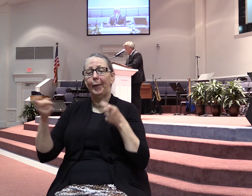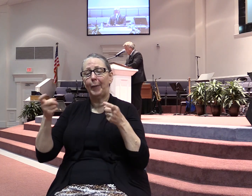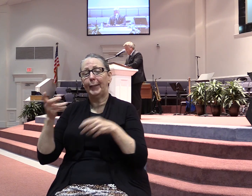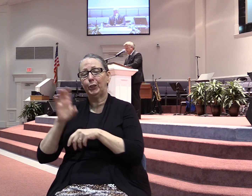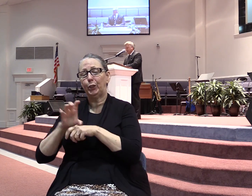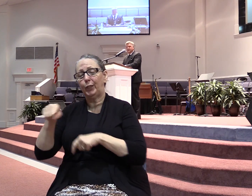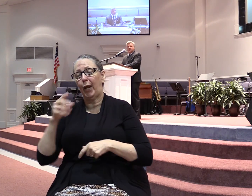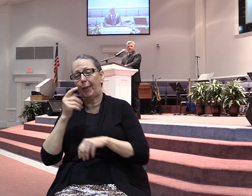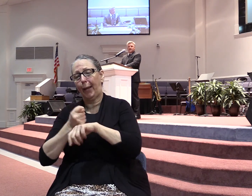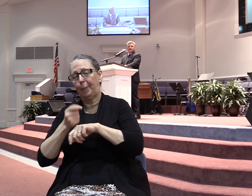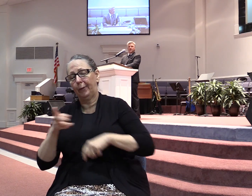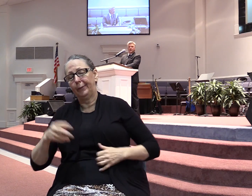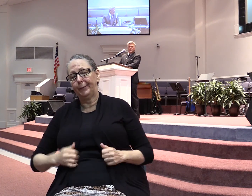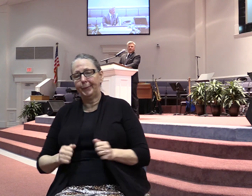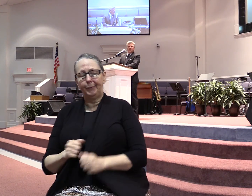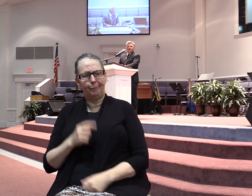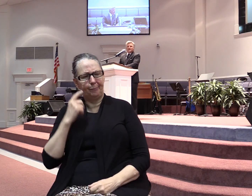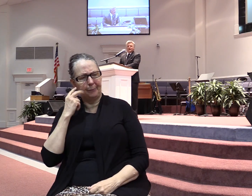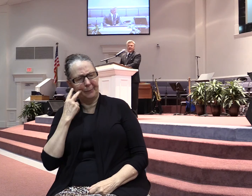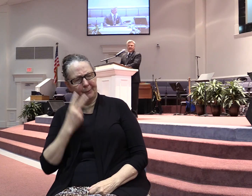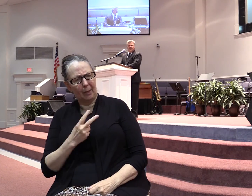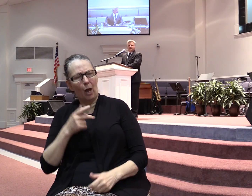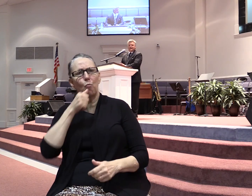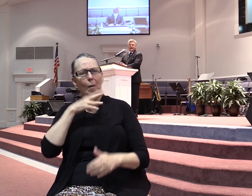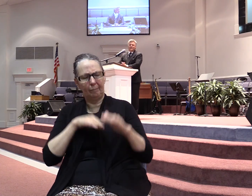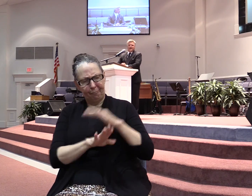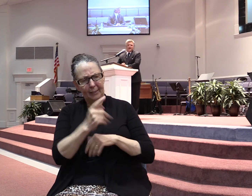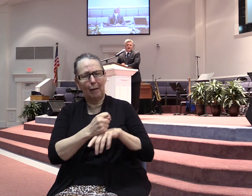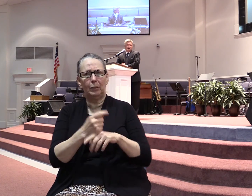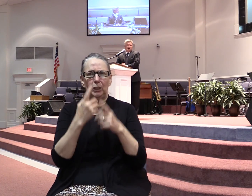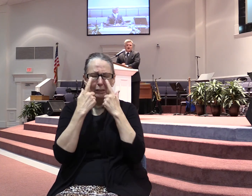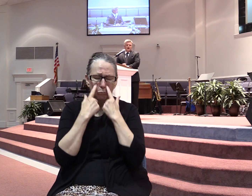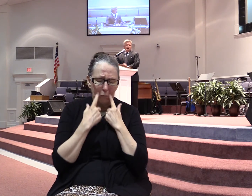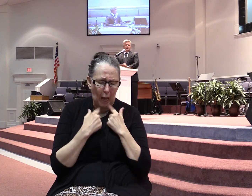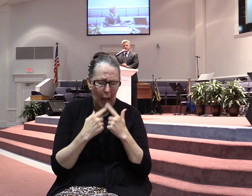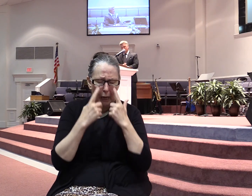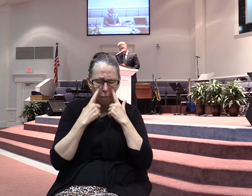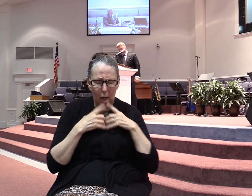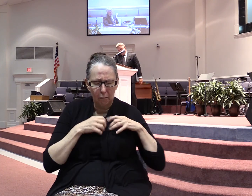for drunkenness. So much for his gift of discernment.